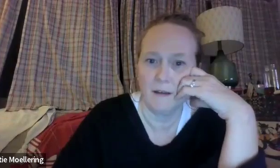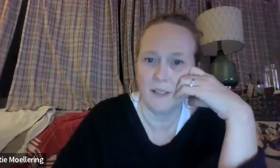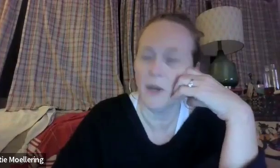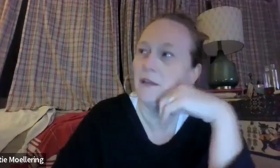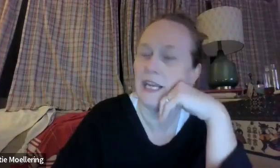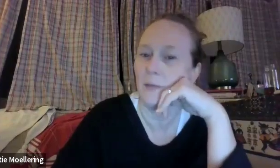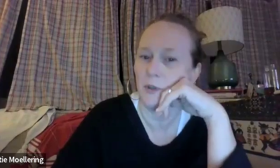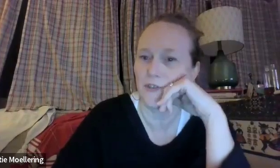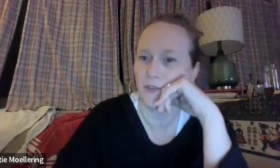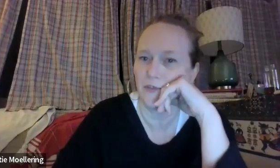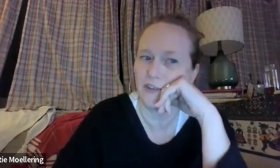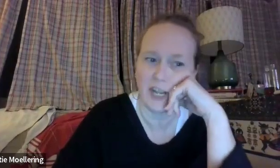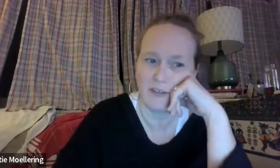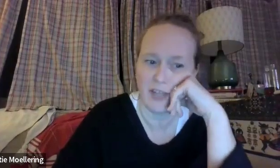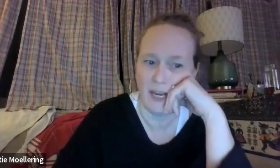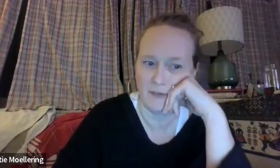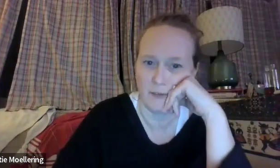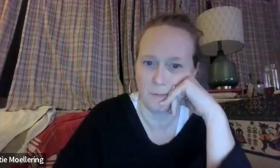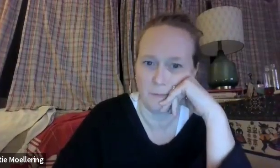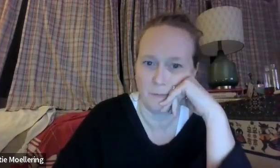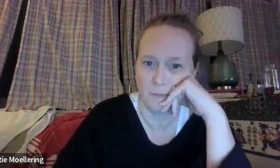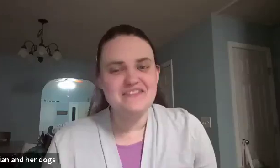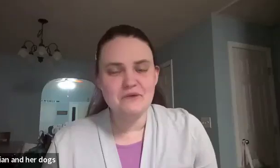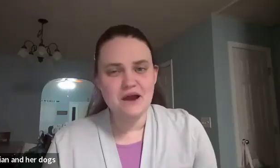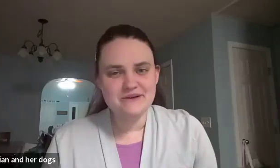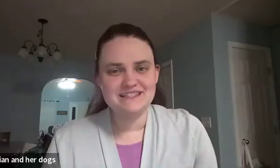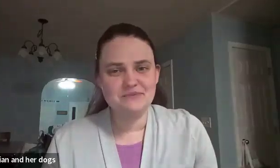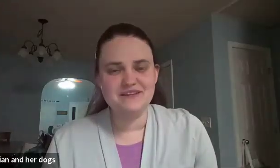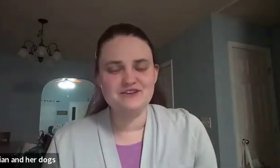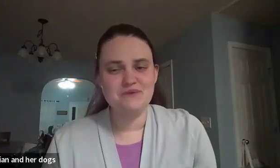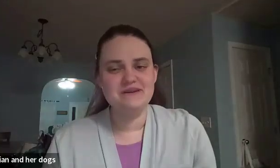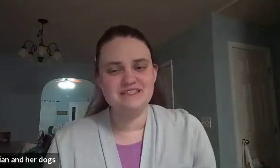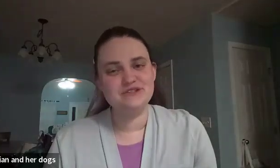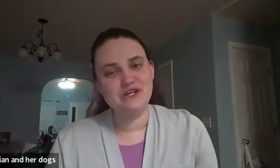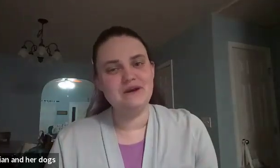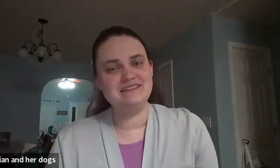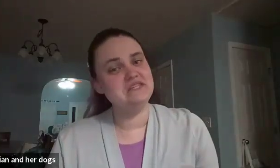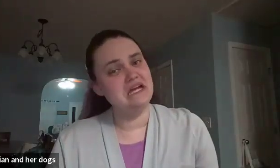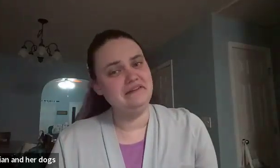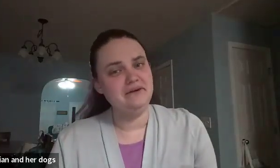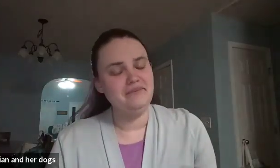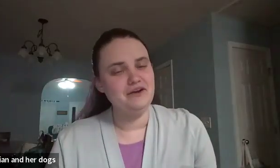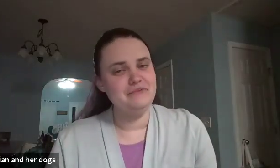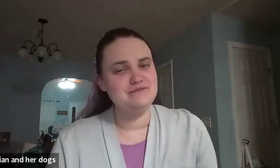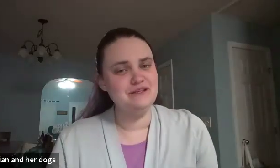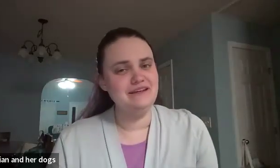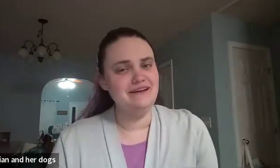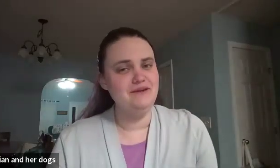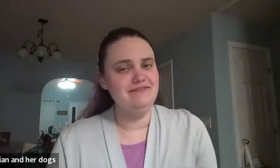some ugly animals that should have signs. Even then, they'll probably still be, there's probably still cute ways of signing them. There could be some really, I That's mean, probably